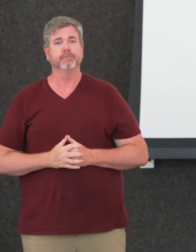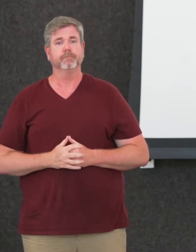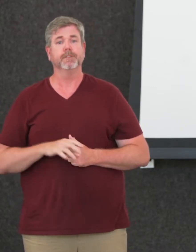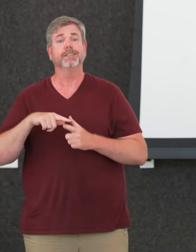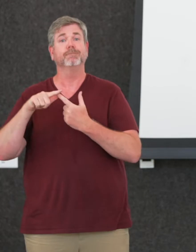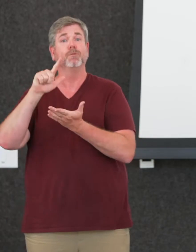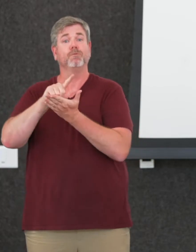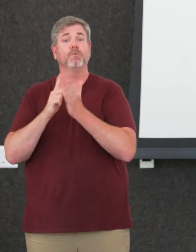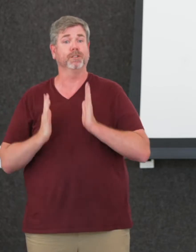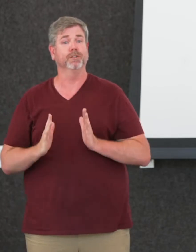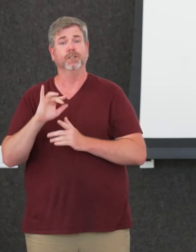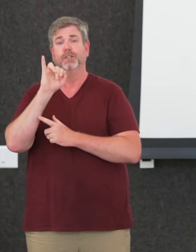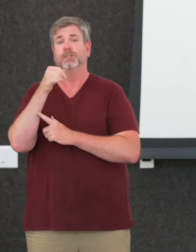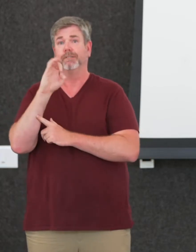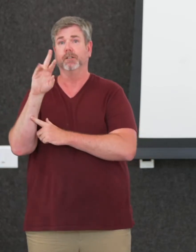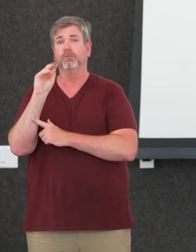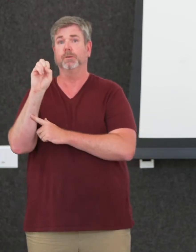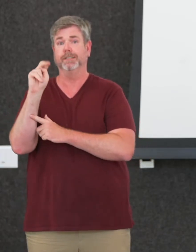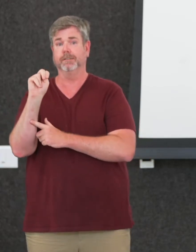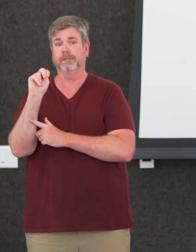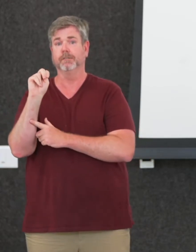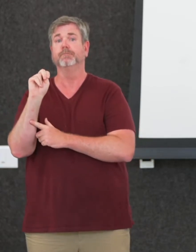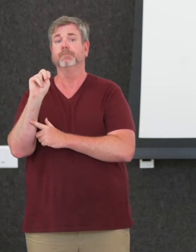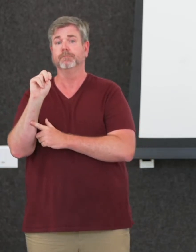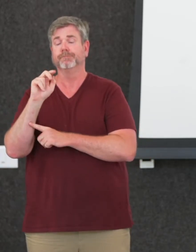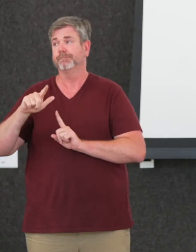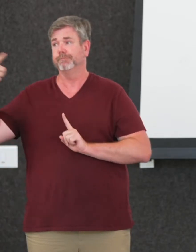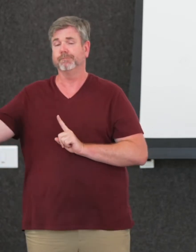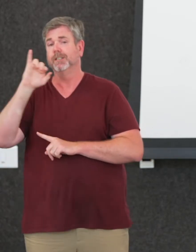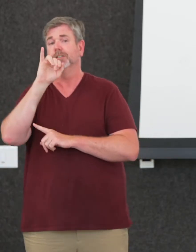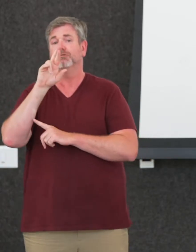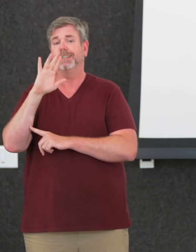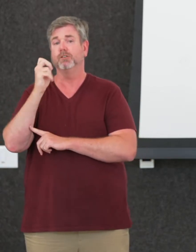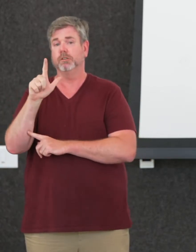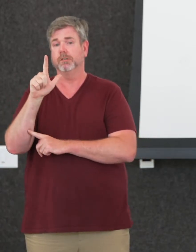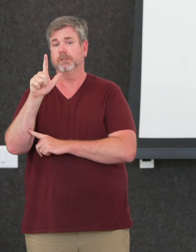Rachel Sussman, a county opioid specialist.